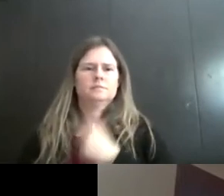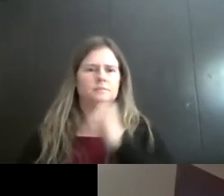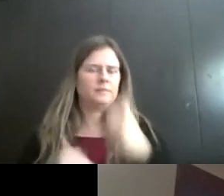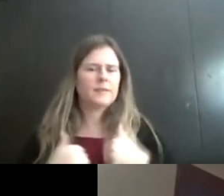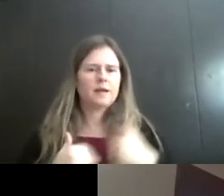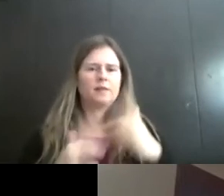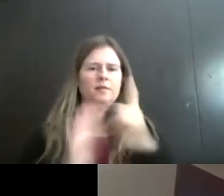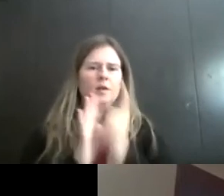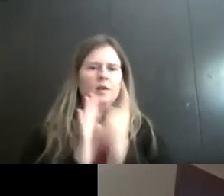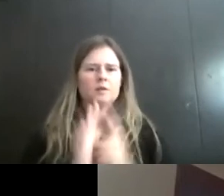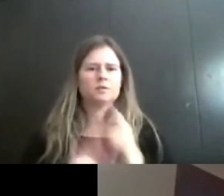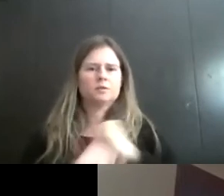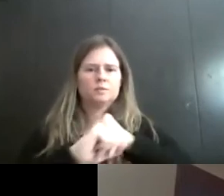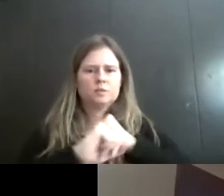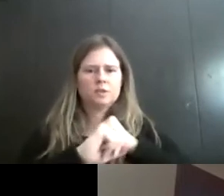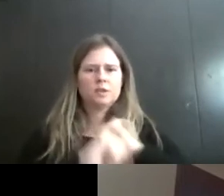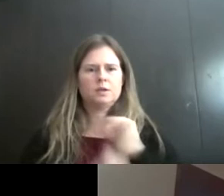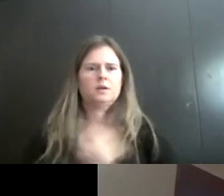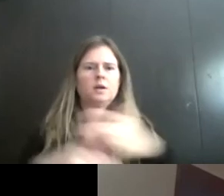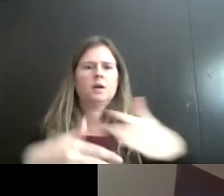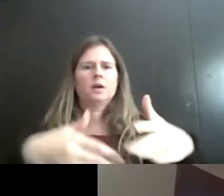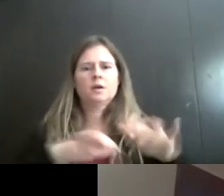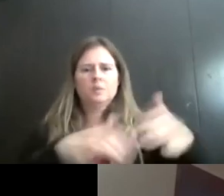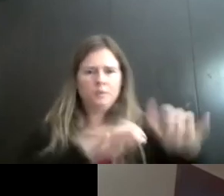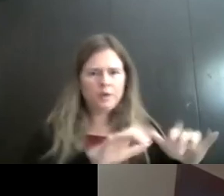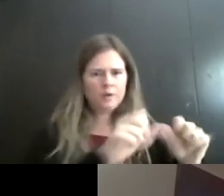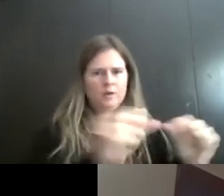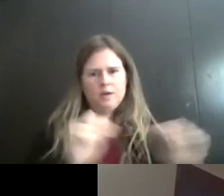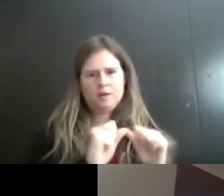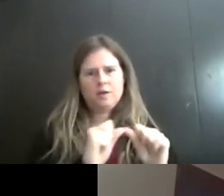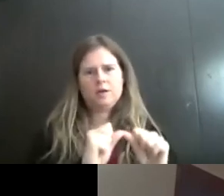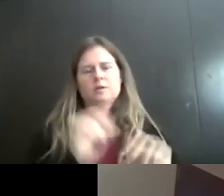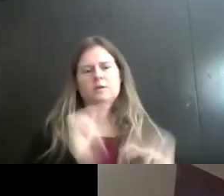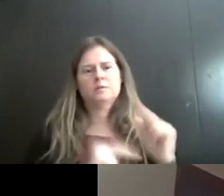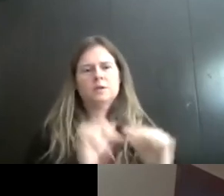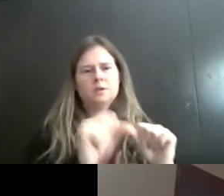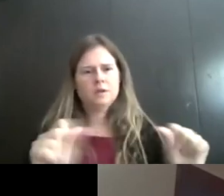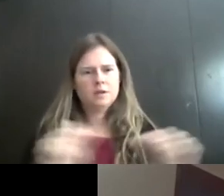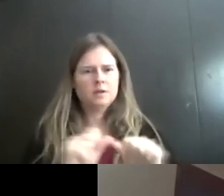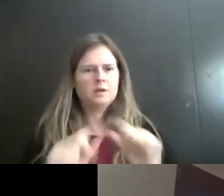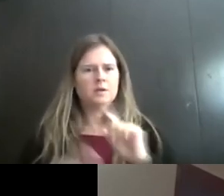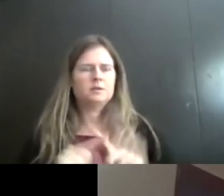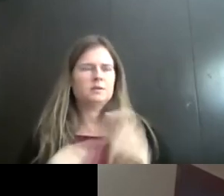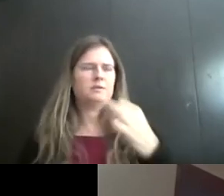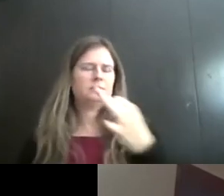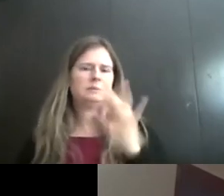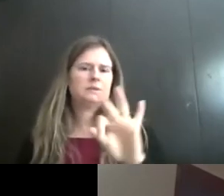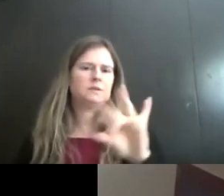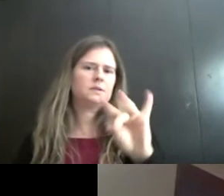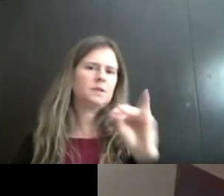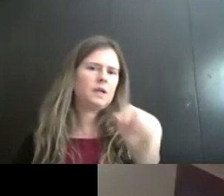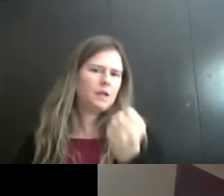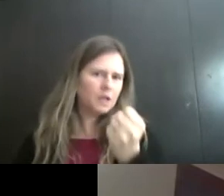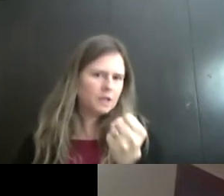protect burial sites and village sites until the 1980s.